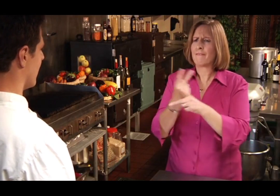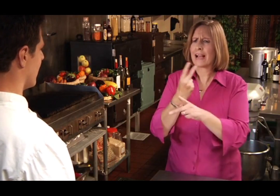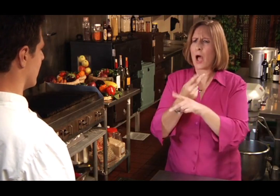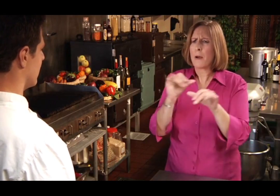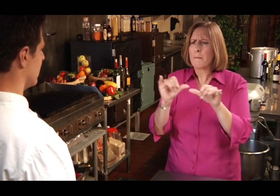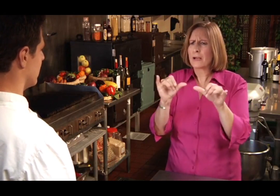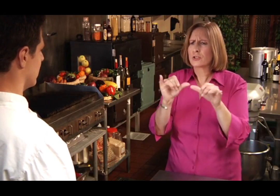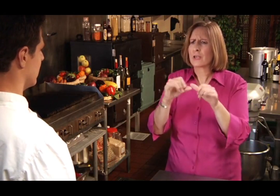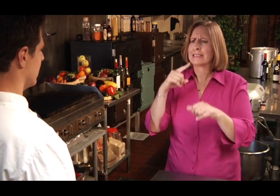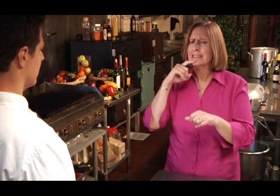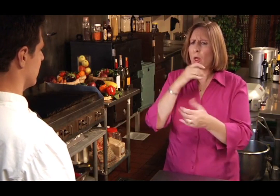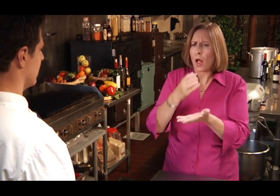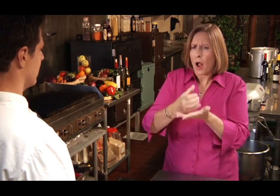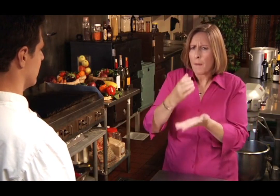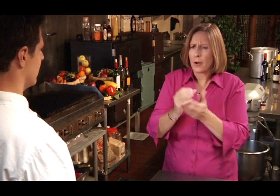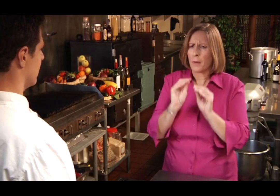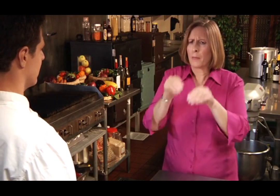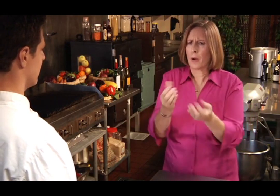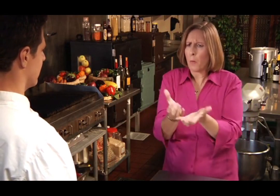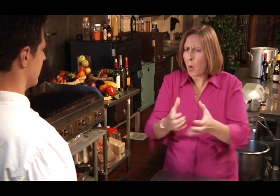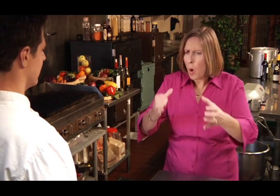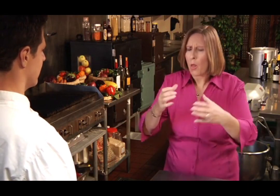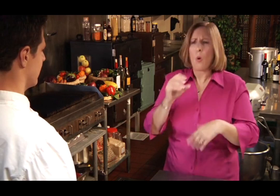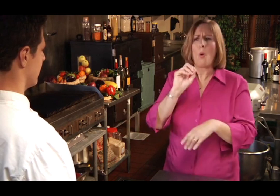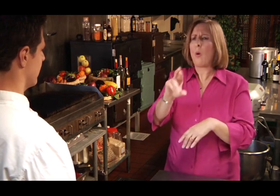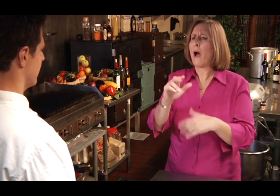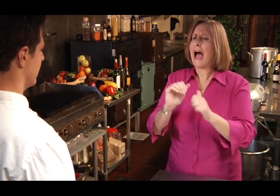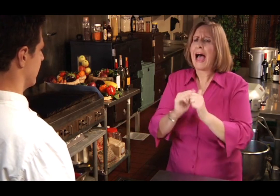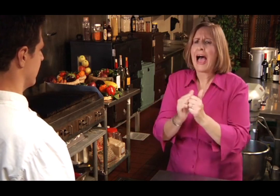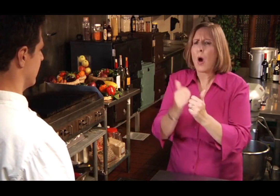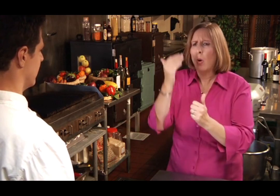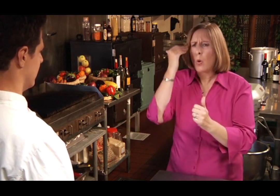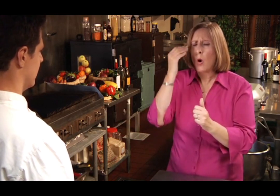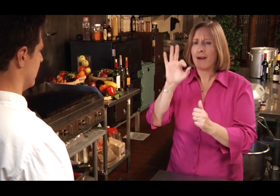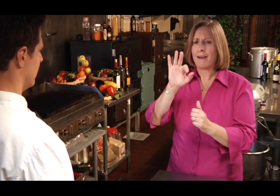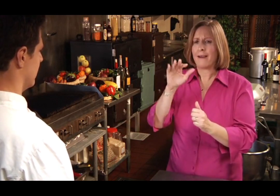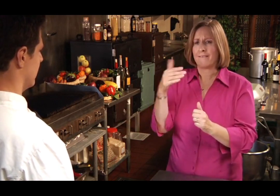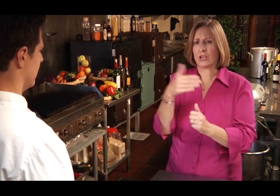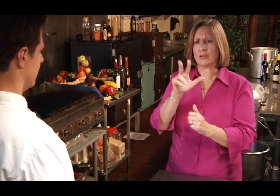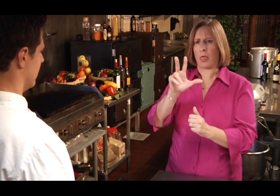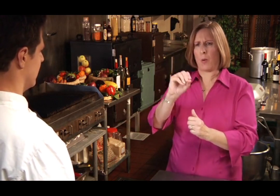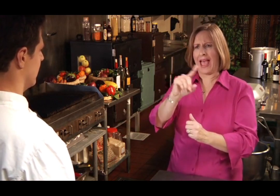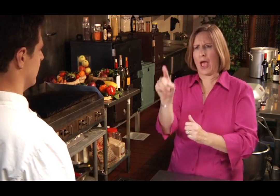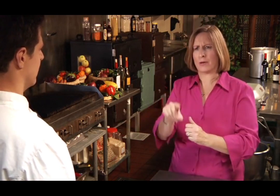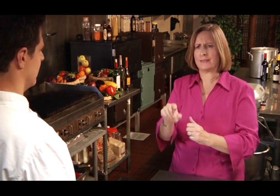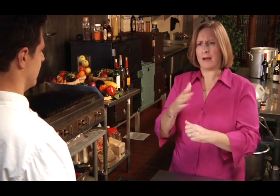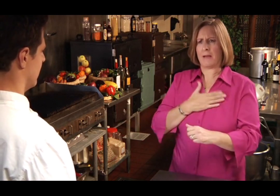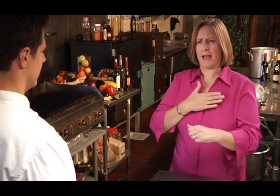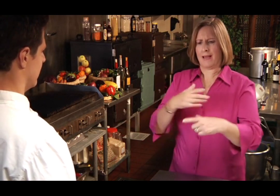do I know if I have put 1 cup of cereal in my bowl or 3 ounces of fish on my plate?